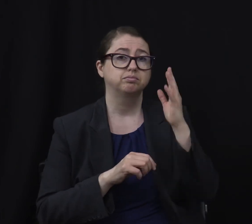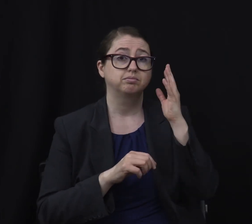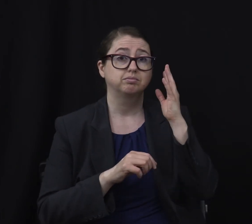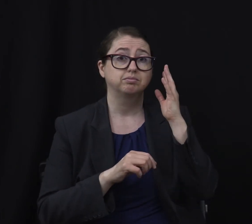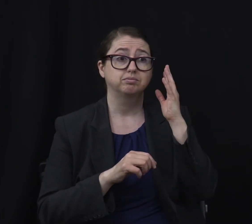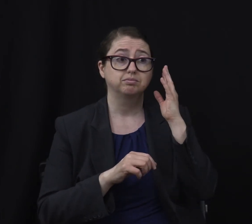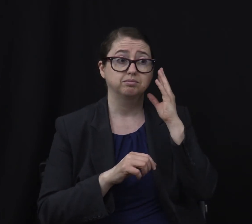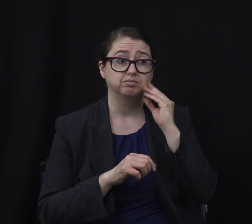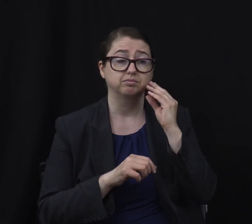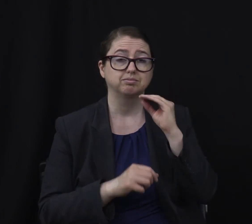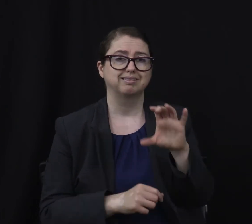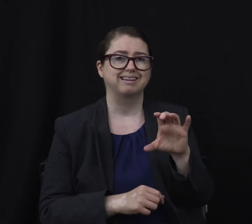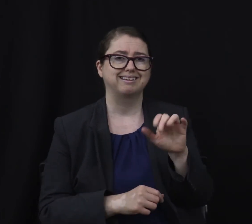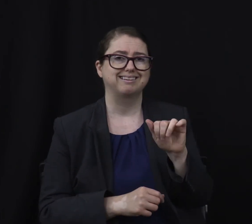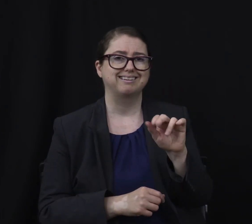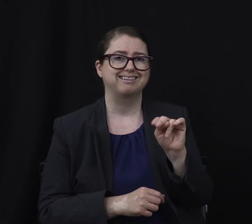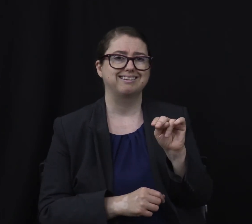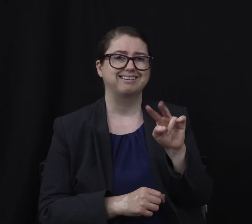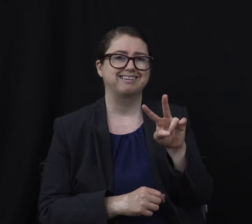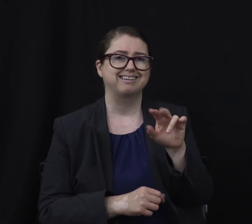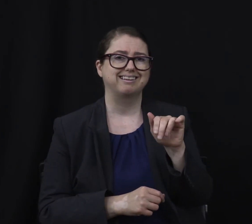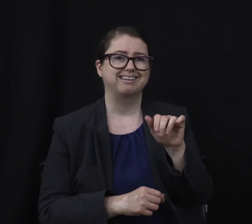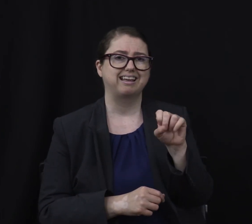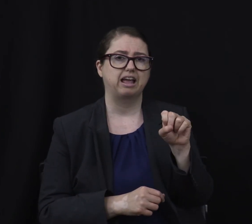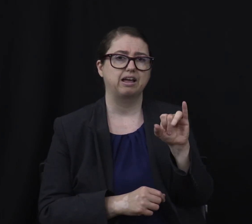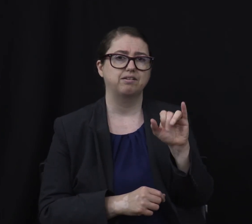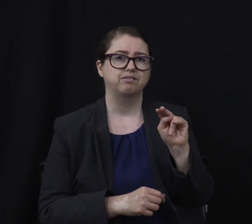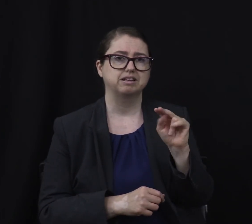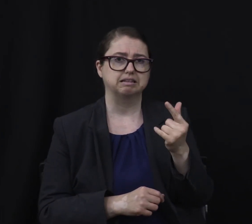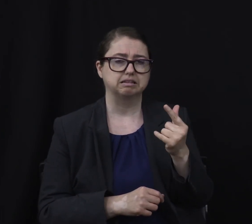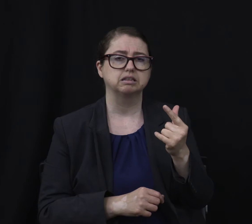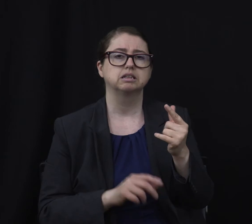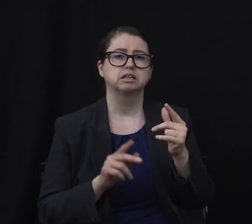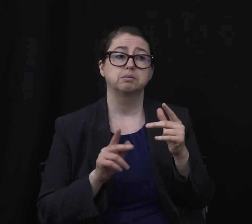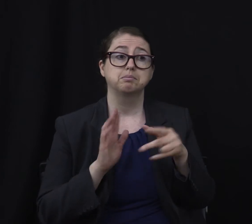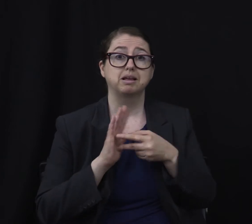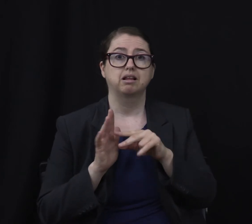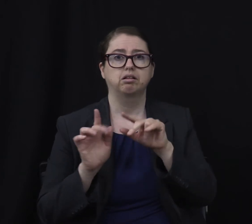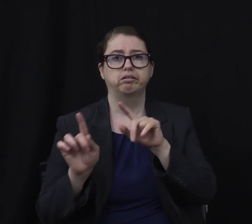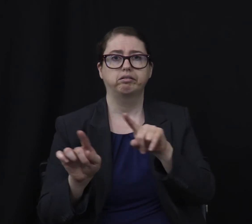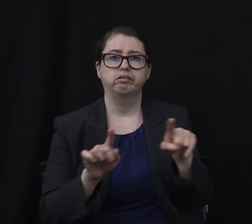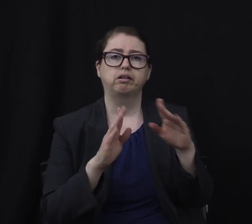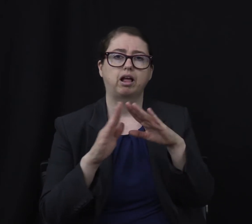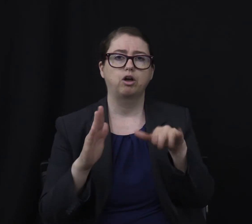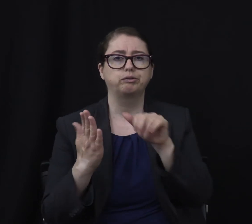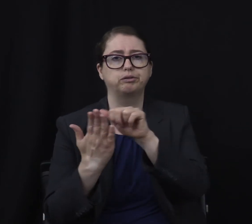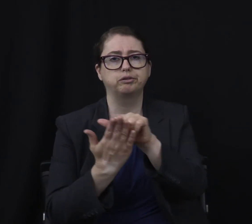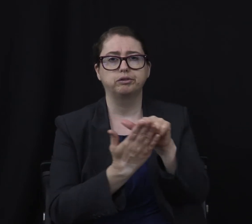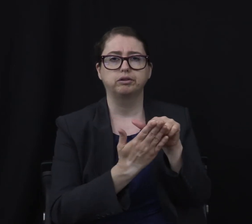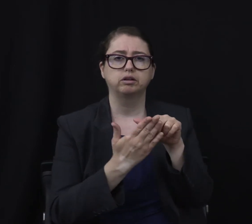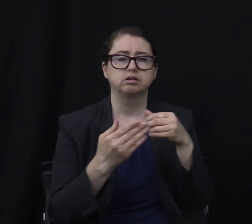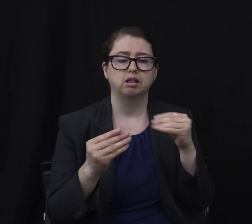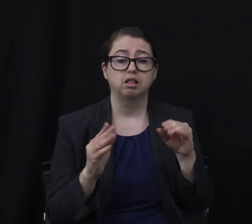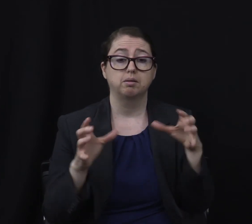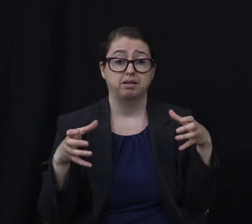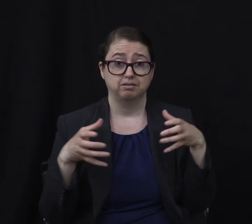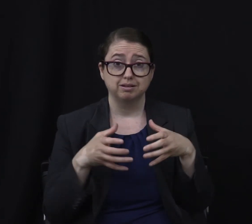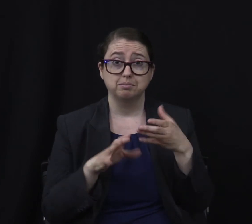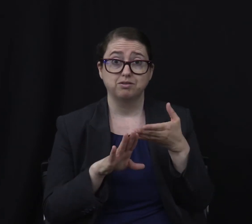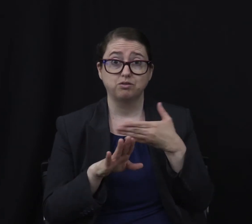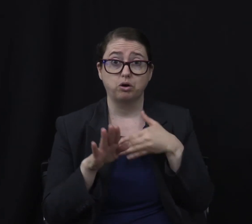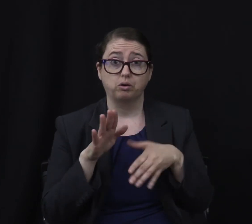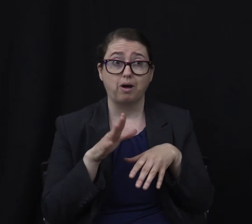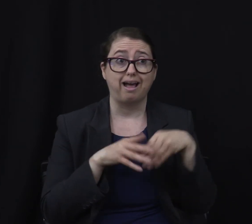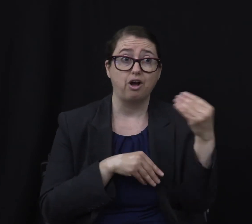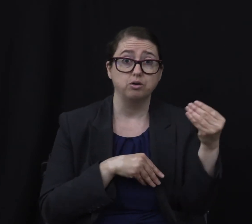those? Kind of stand in the middle and you sing and dance and bounce to a little beat, and then you all jump into a white van and head out and try and sell some